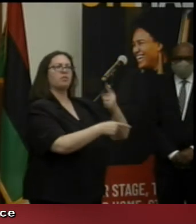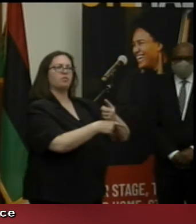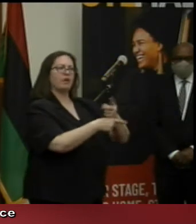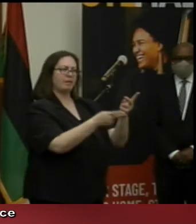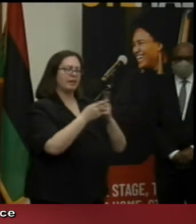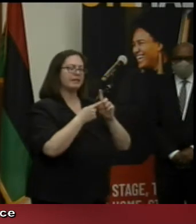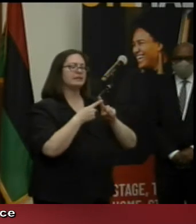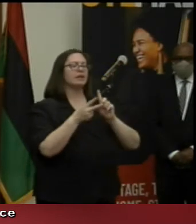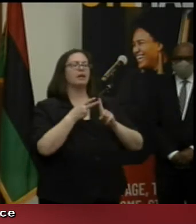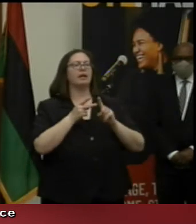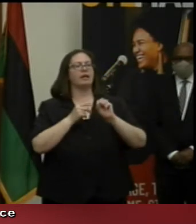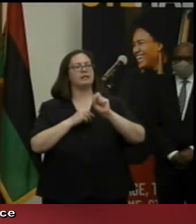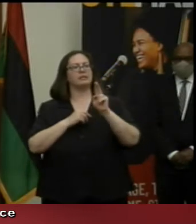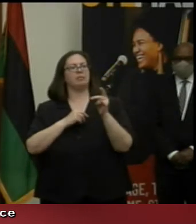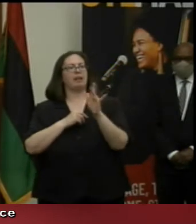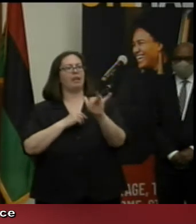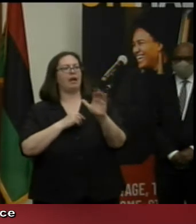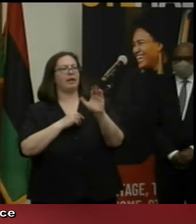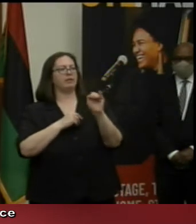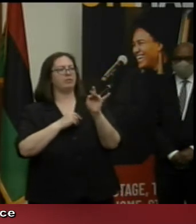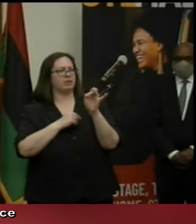Commissioner's office, are well utilized